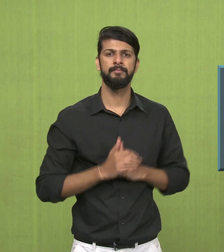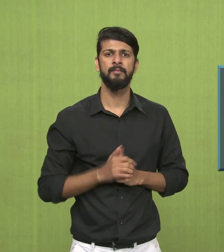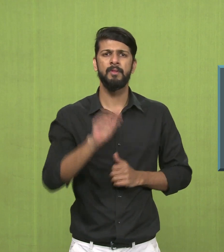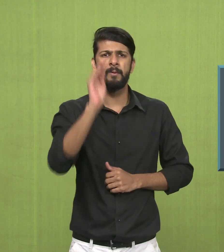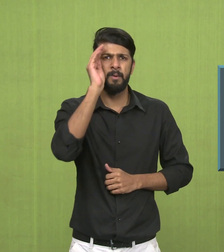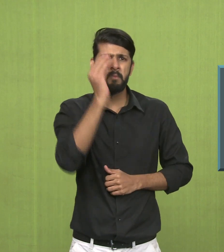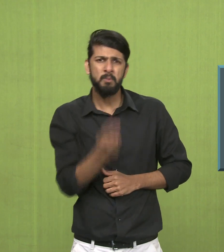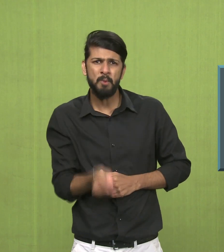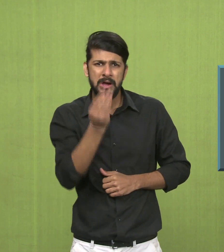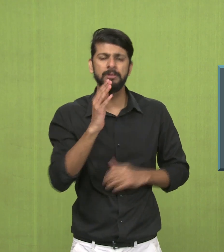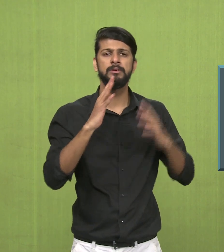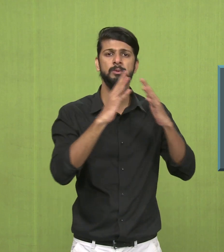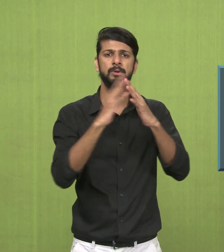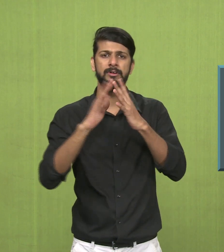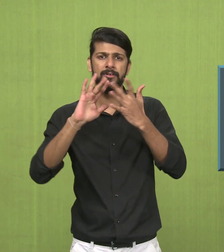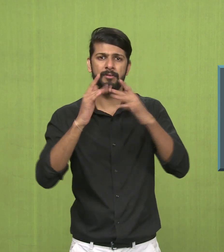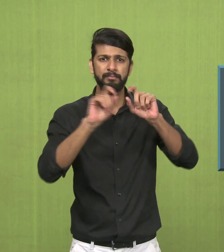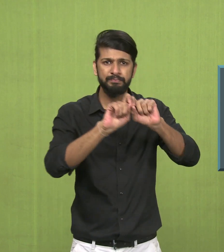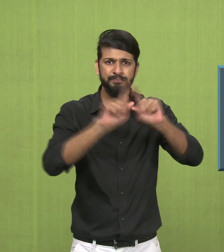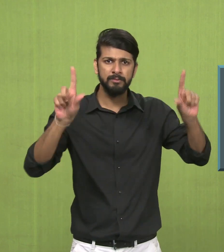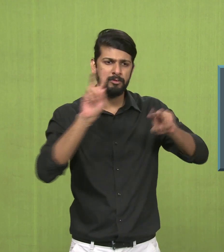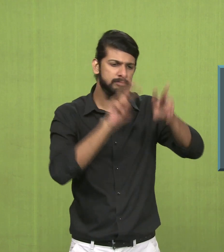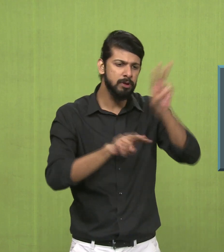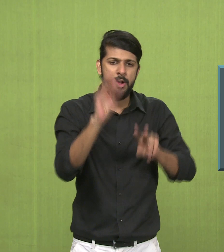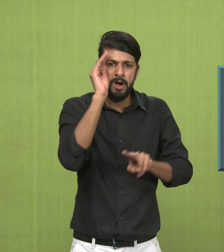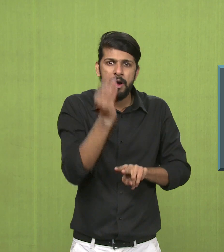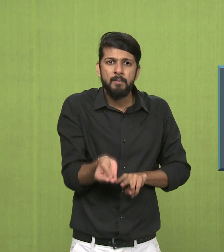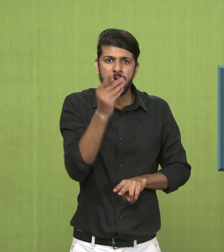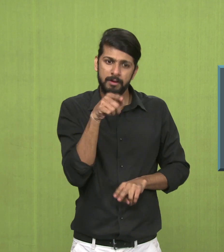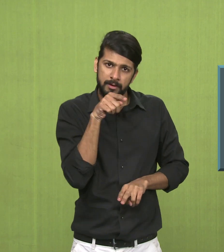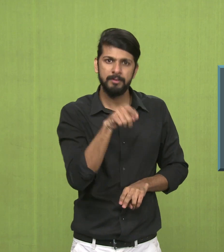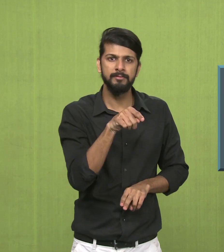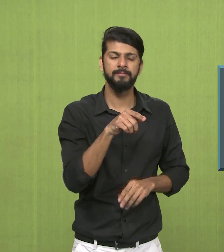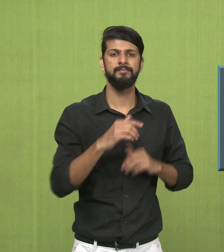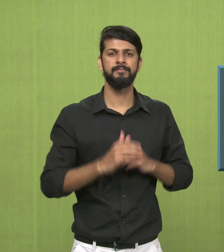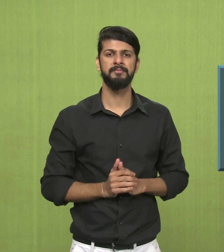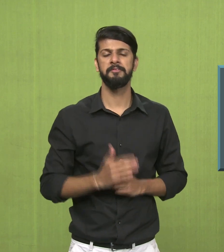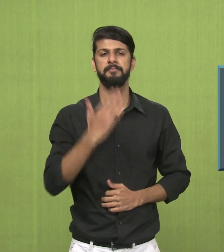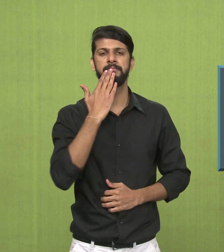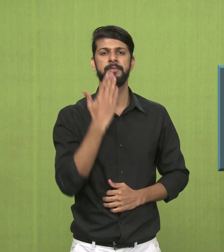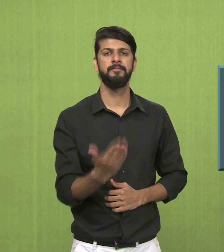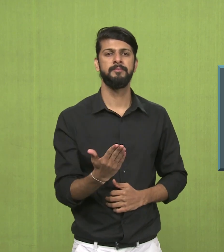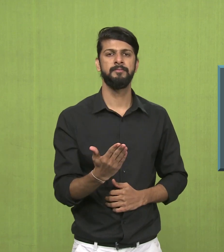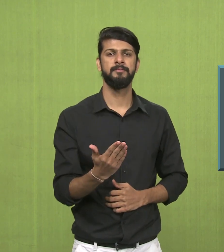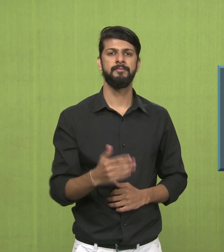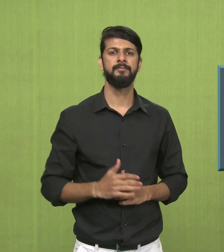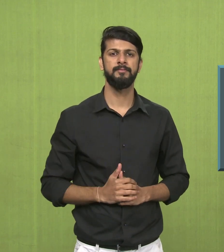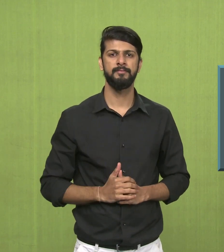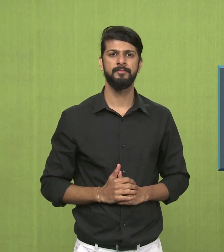For more information, you may visit our website www.nios.ac.in. Thank you.